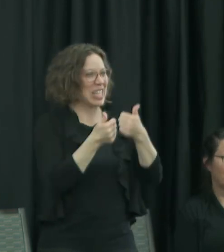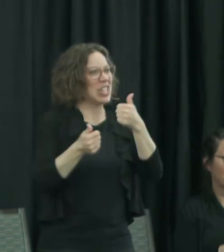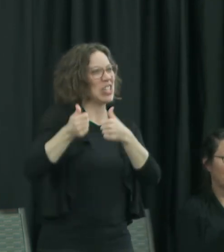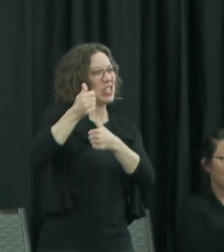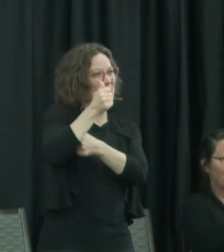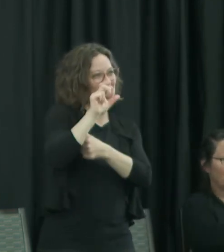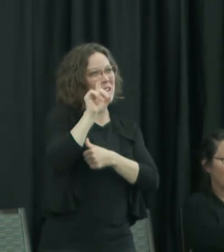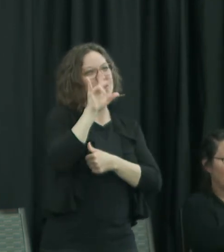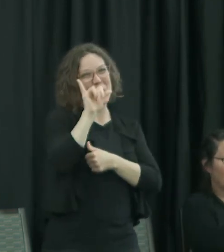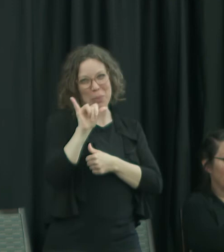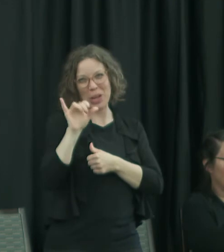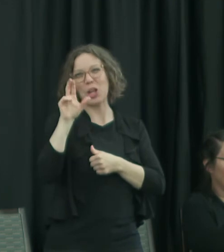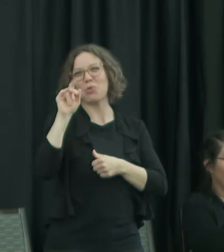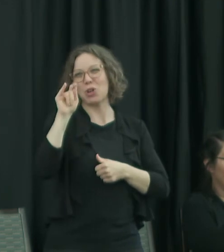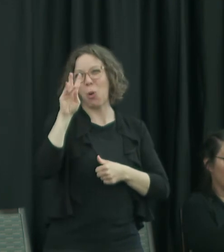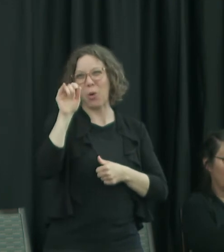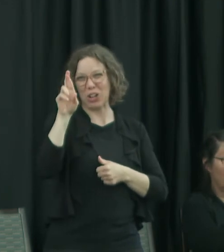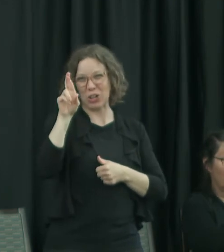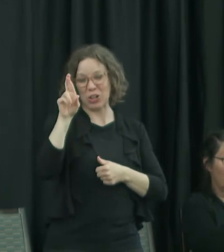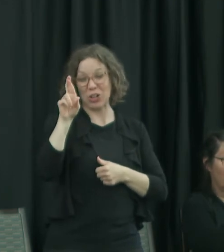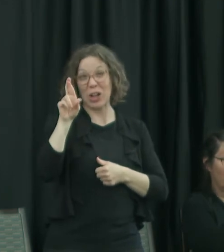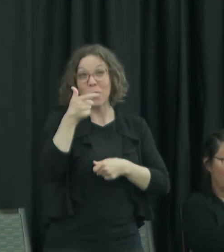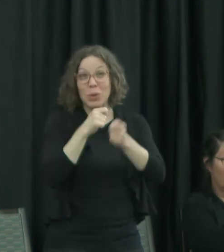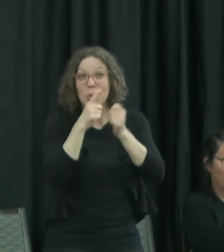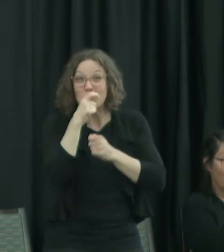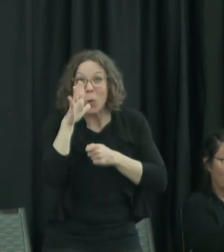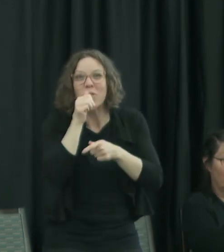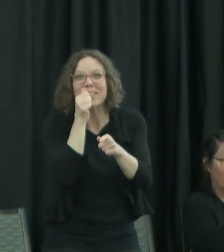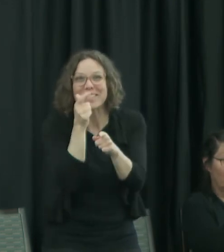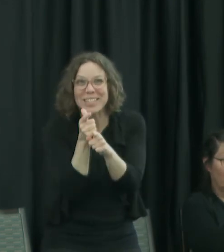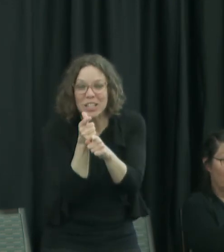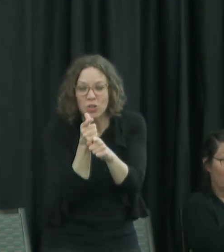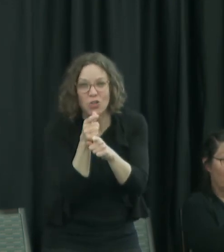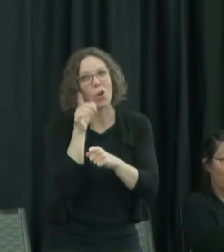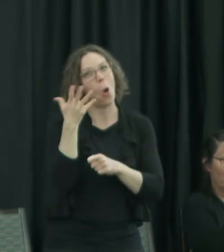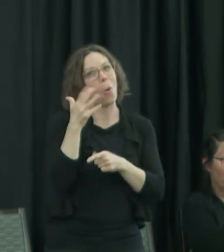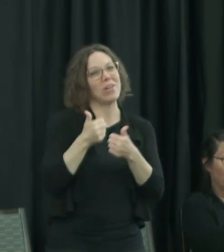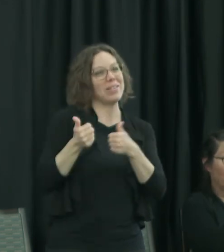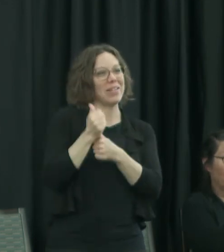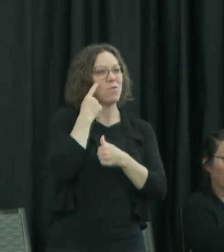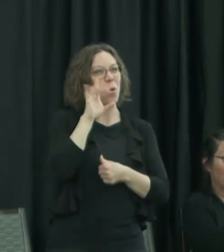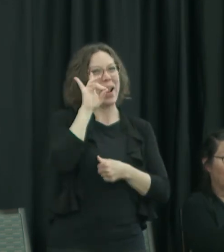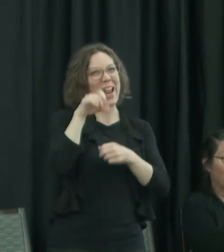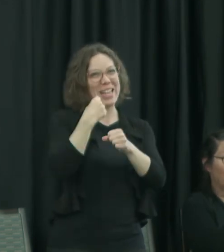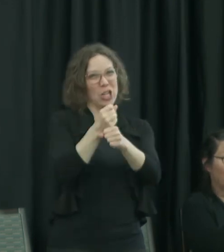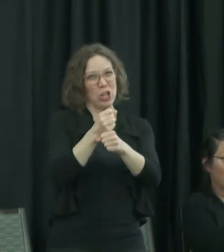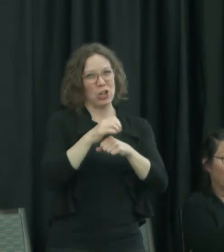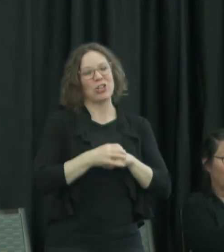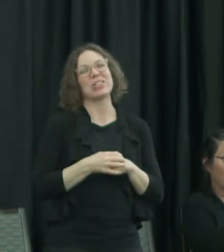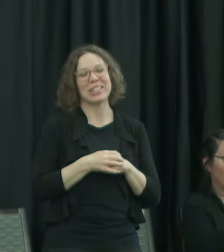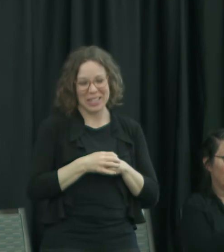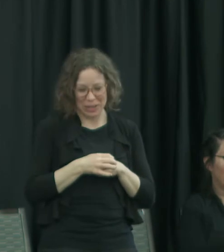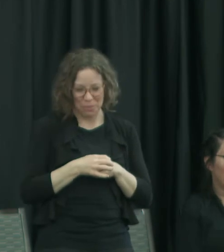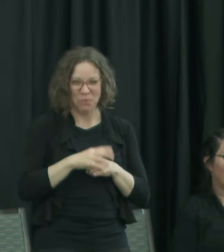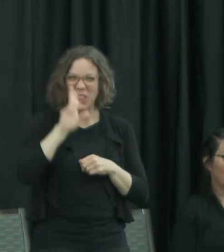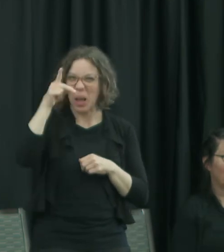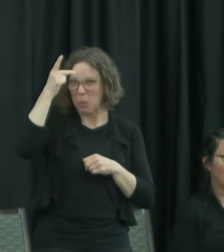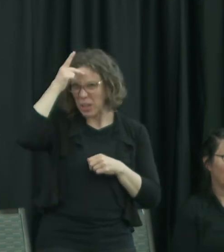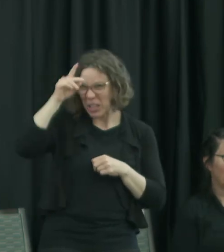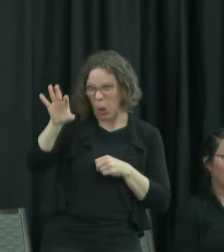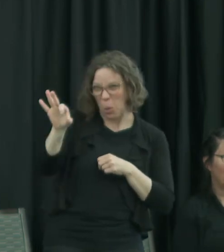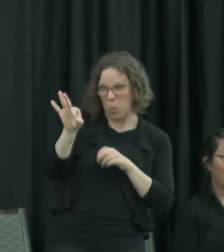Recorder. She replaced her sister, who had been the Chief Deputy for 8 years. Political appointments were very different back